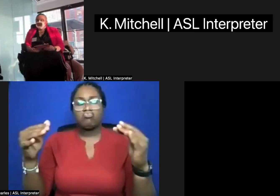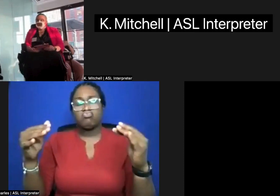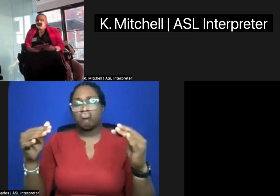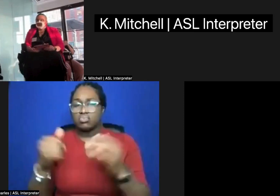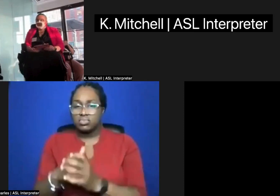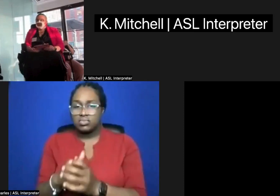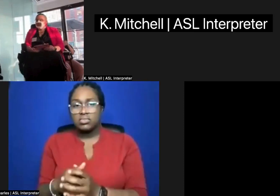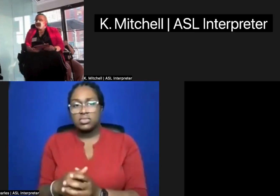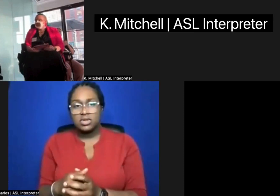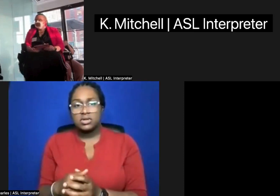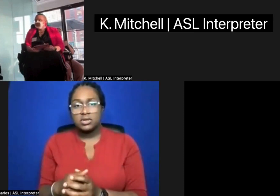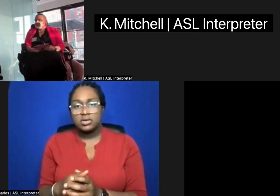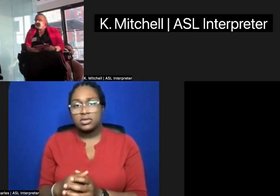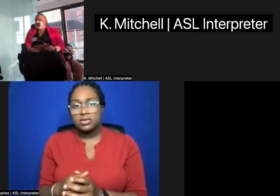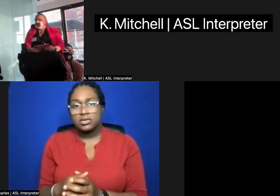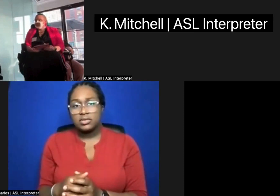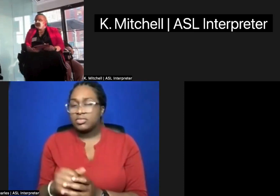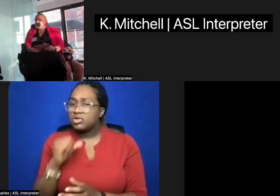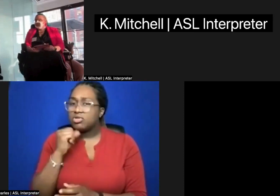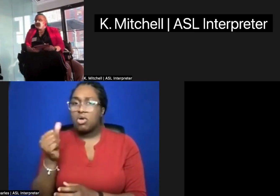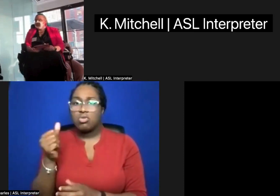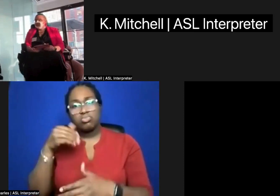I think coming in with guns blazing,